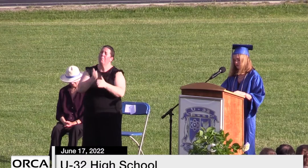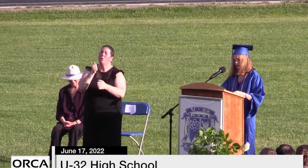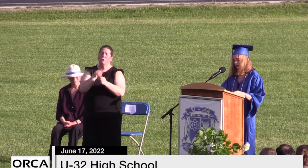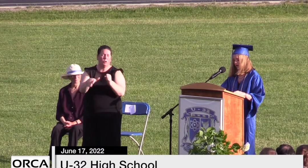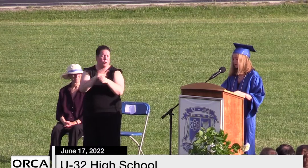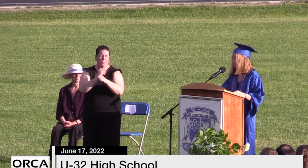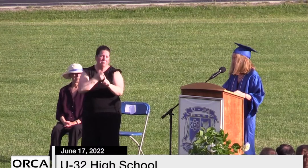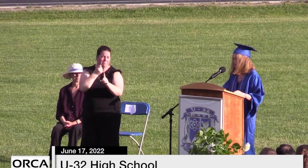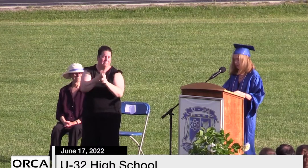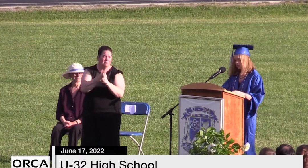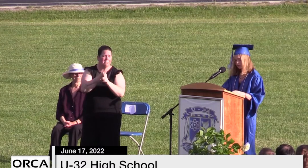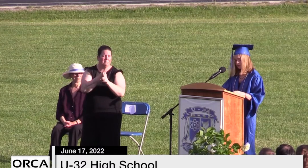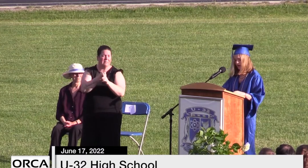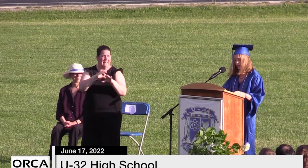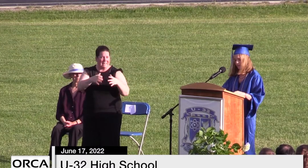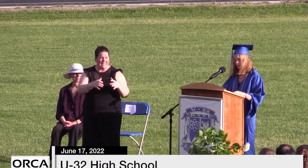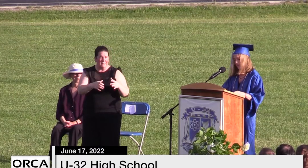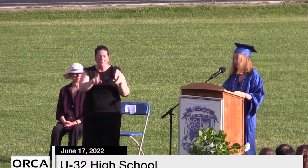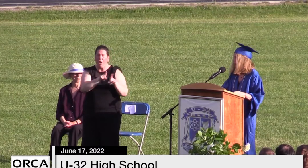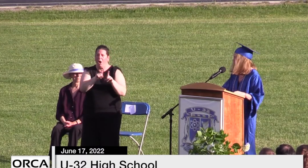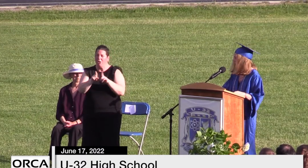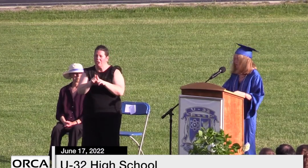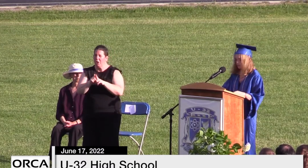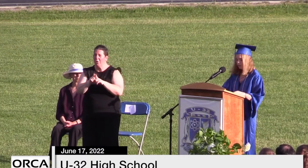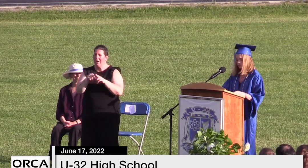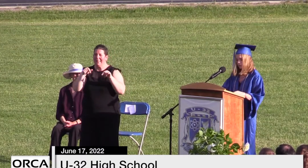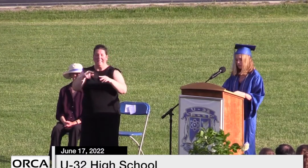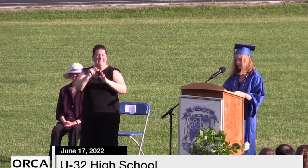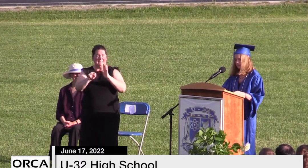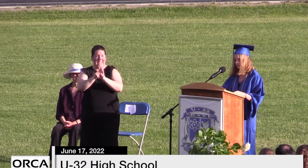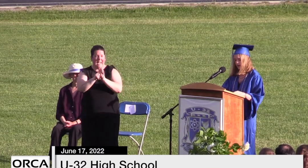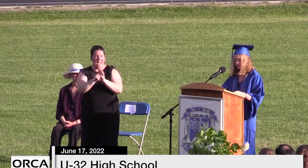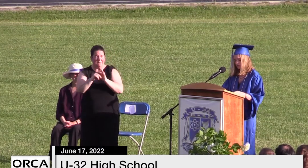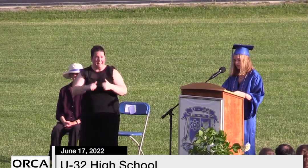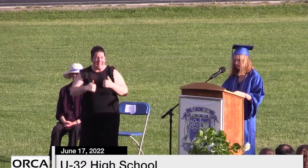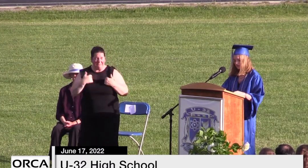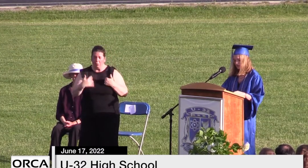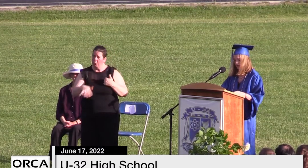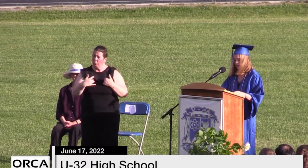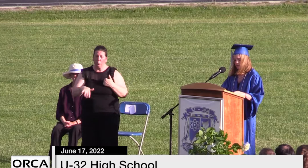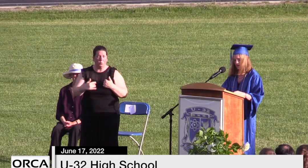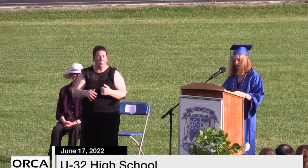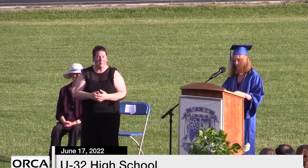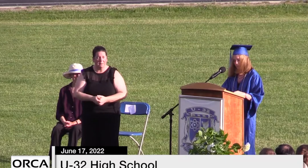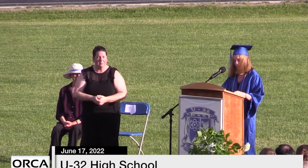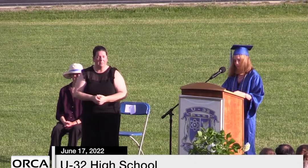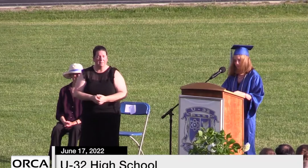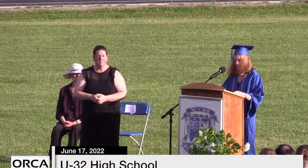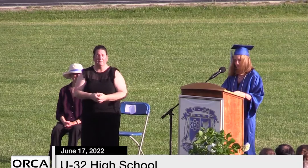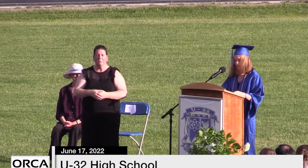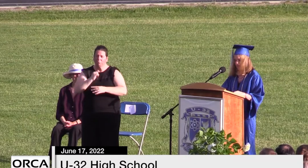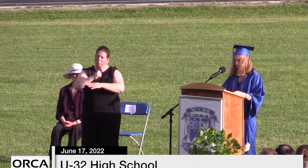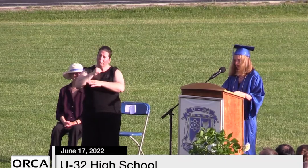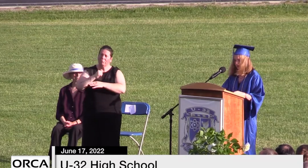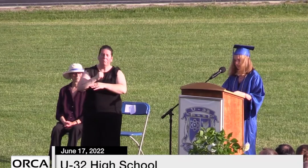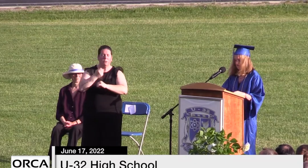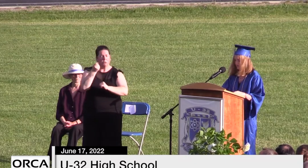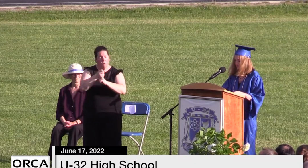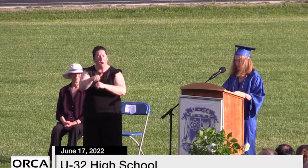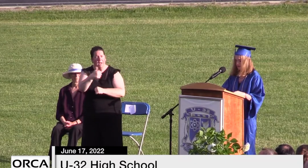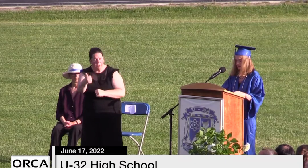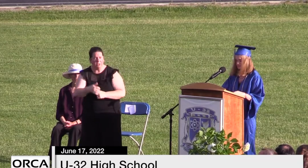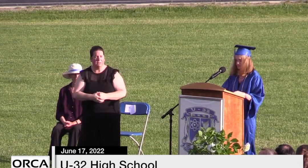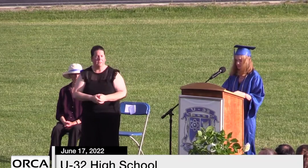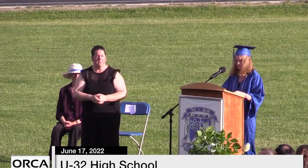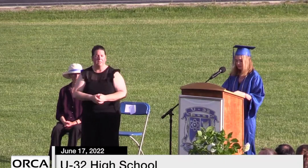also as strong young adults in a tumultuous time. Your individual gift of perspective matters most. Stand up for what you believe in. Support others even